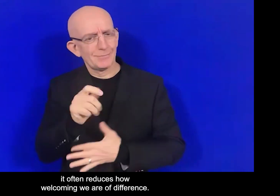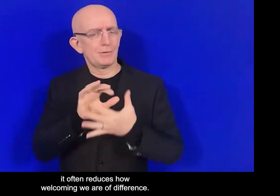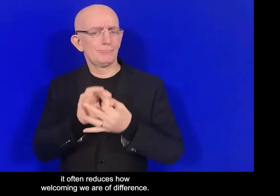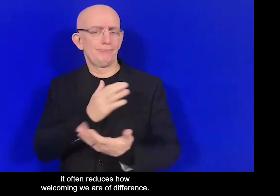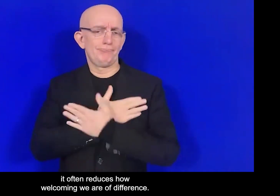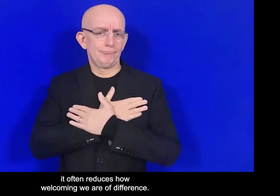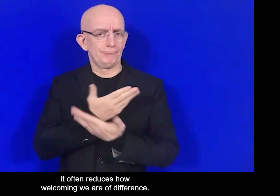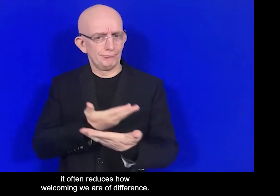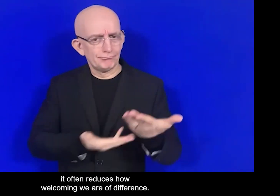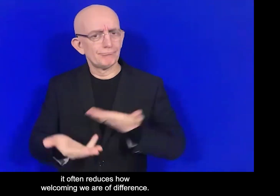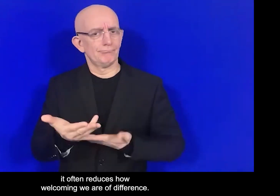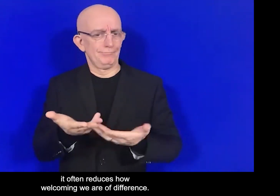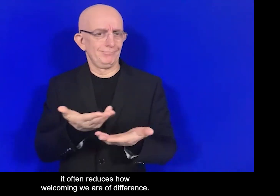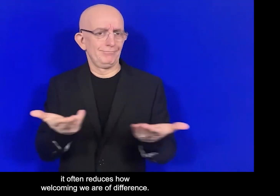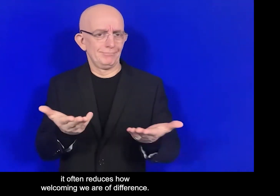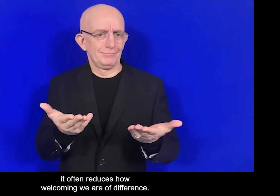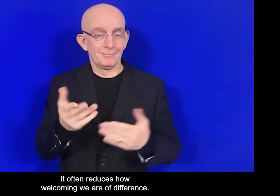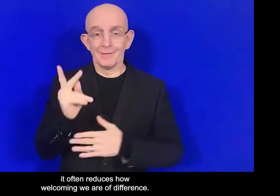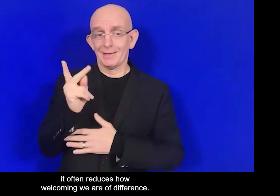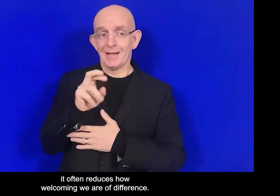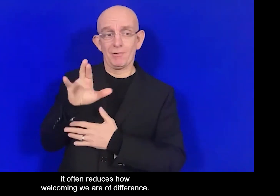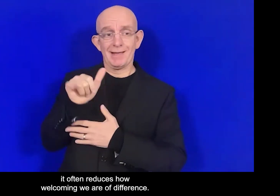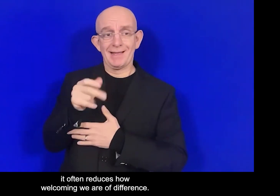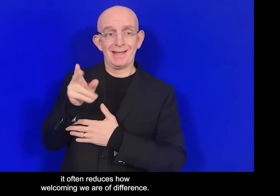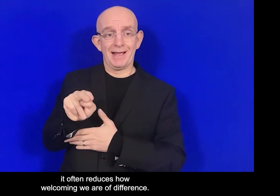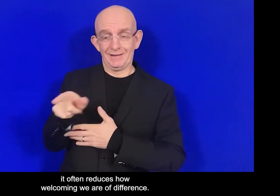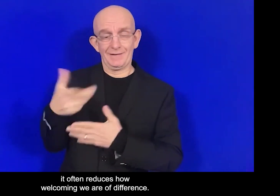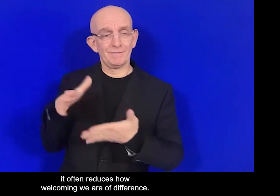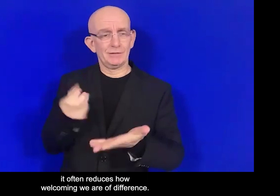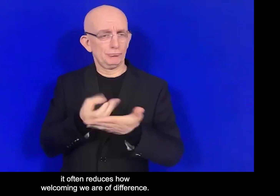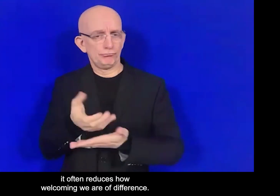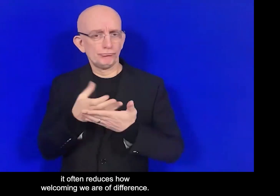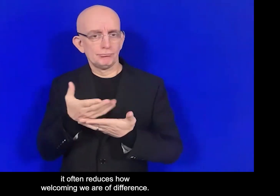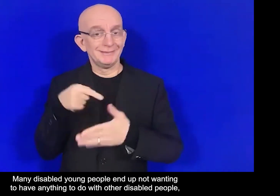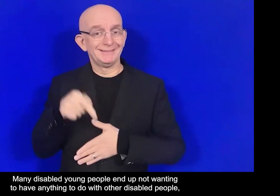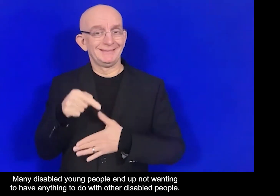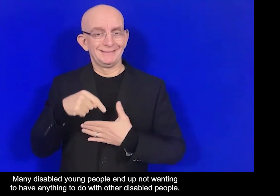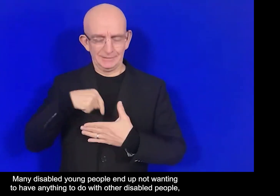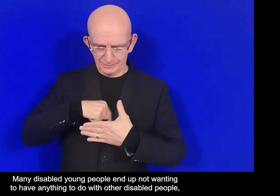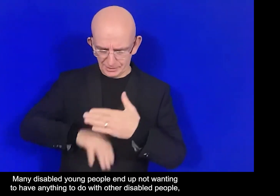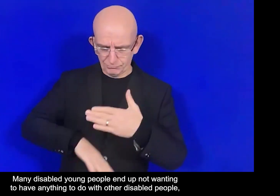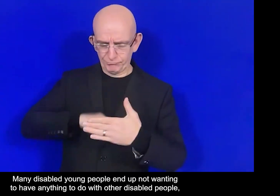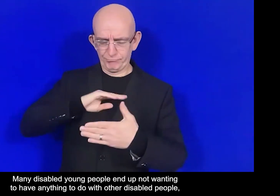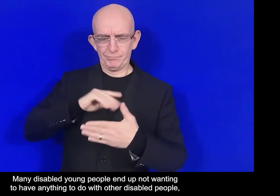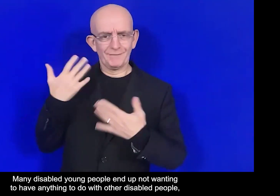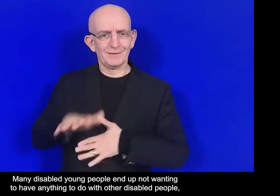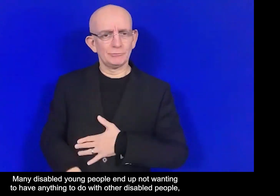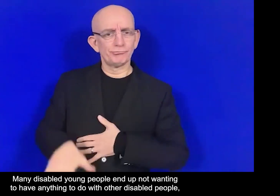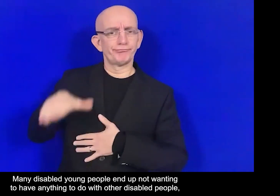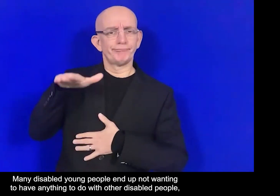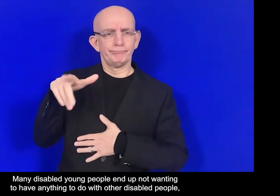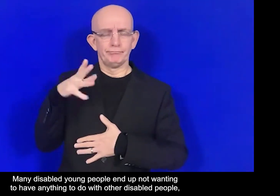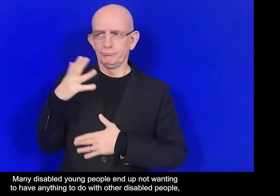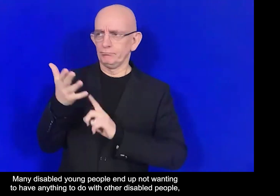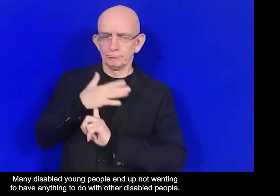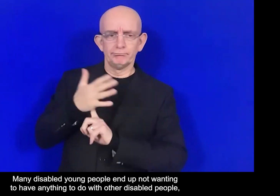with it, often reduces how welcome we are of difference. Many disabled young people end up not wanting to